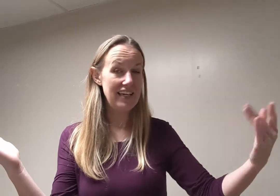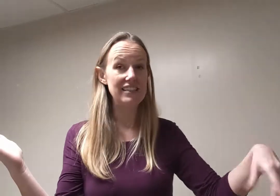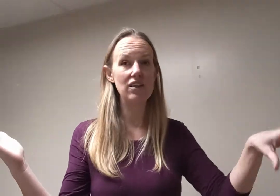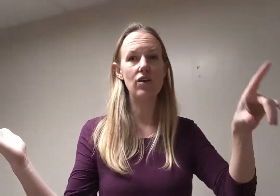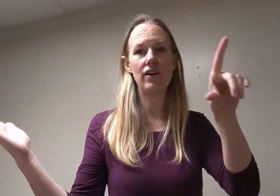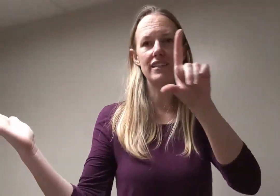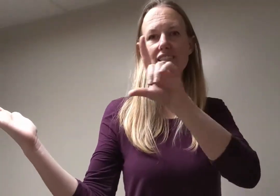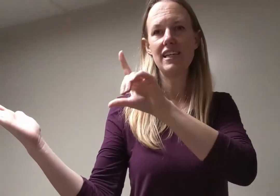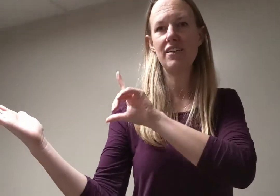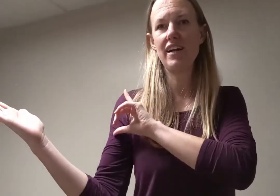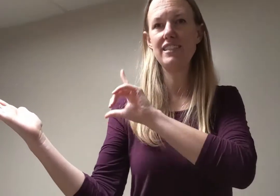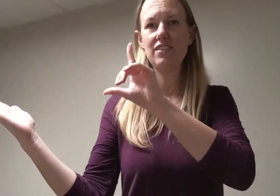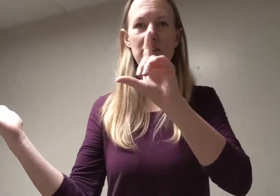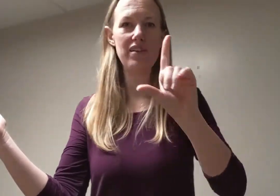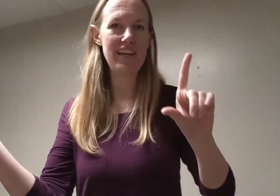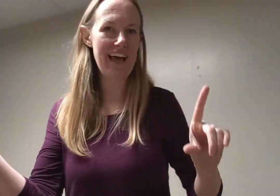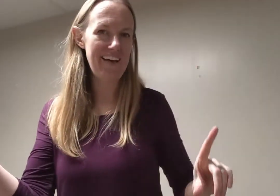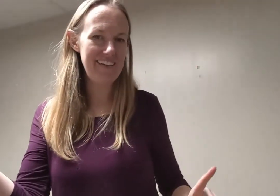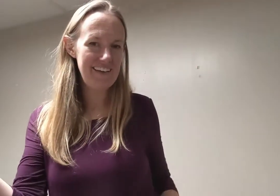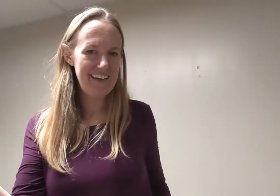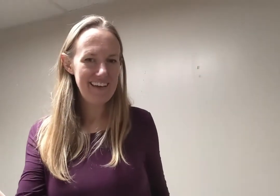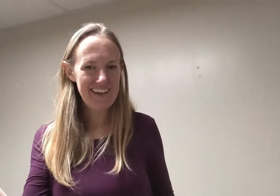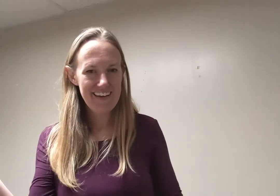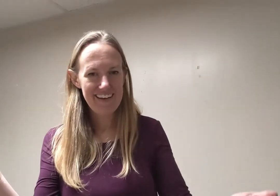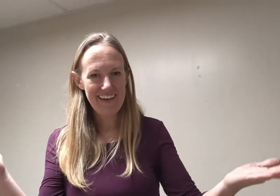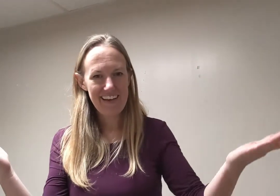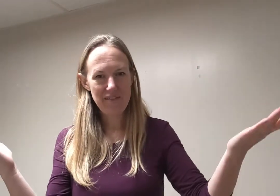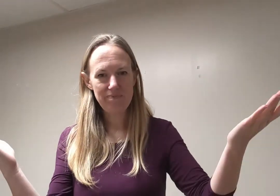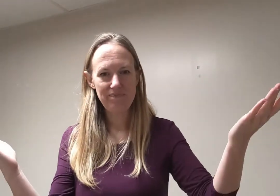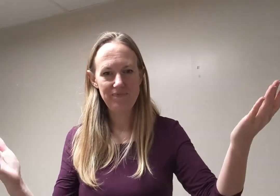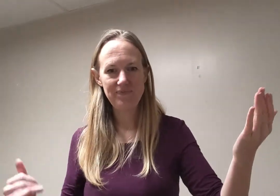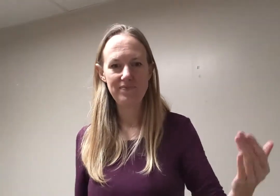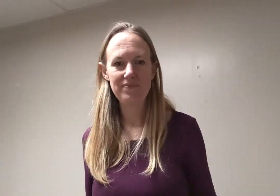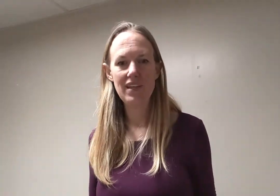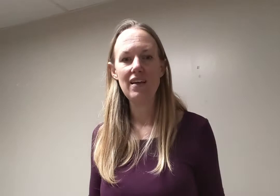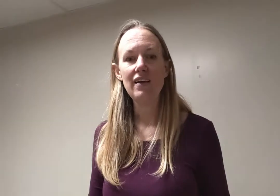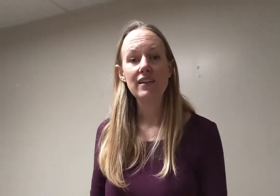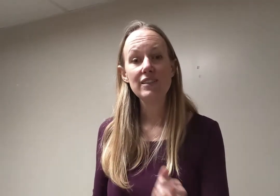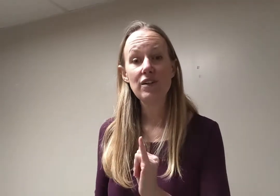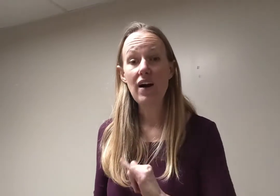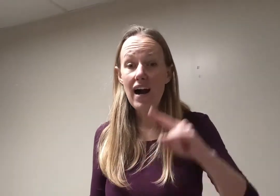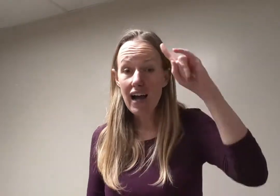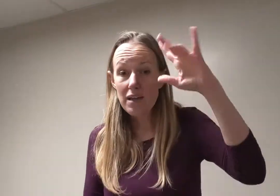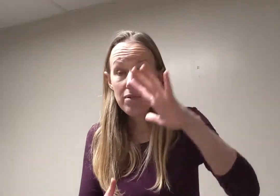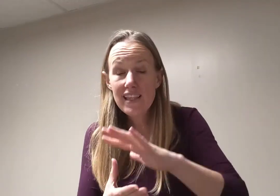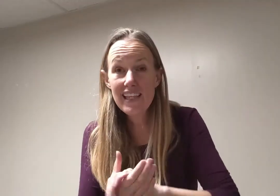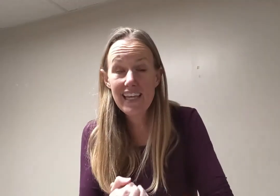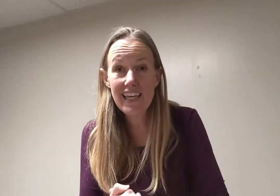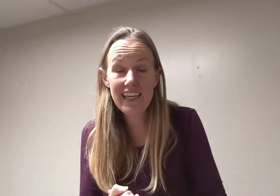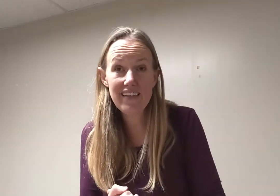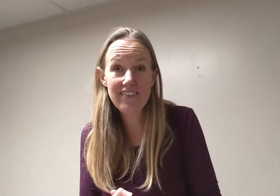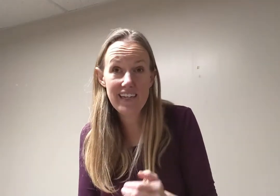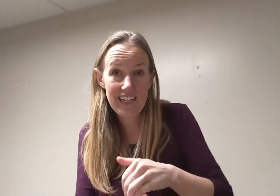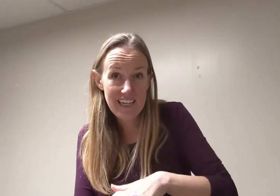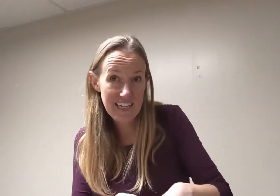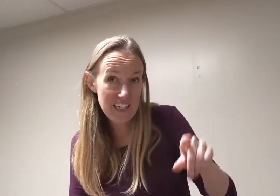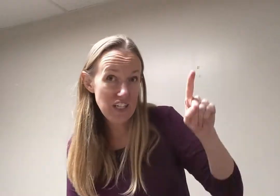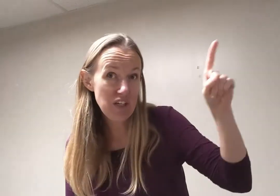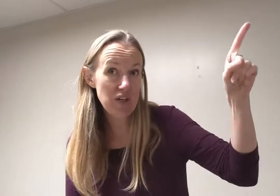is Lord, just like Christ, only with an L. Okay? So I believe in